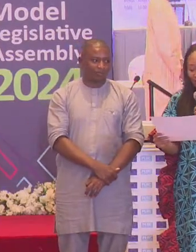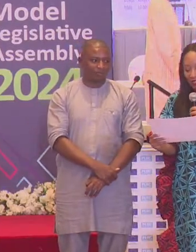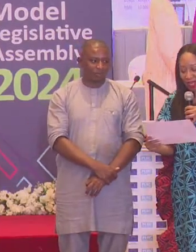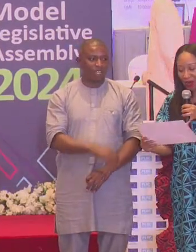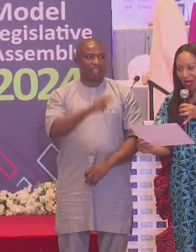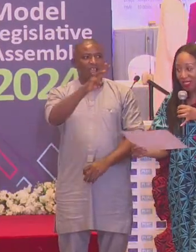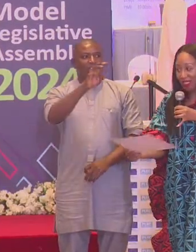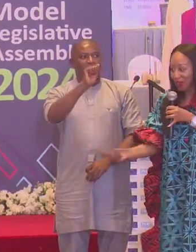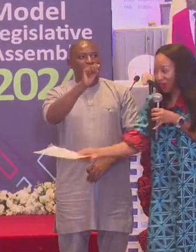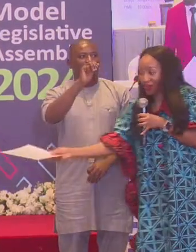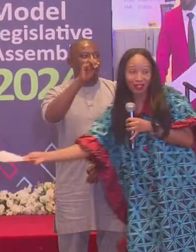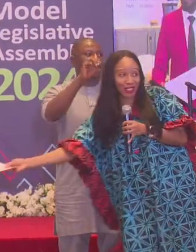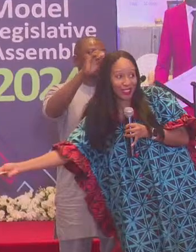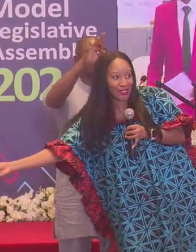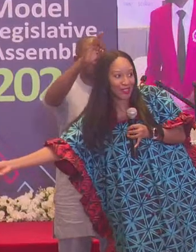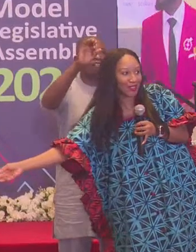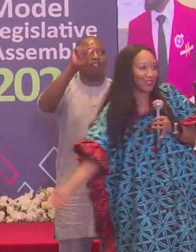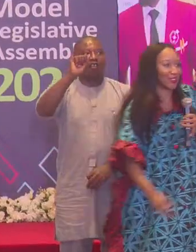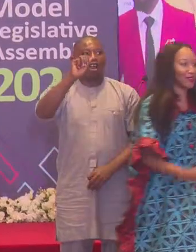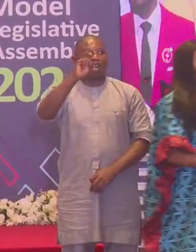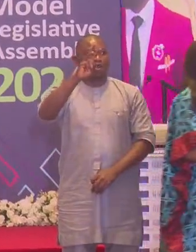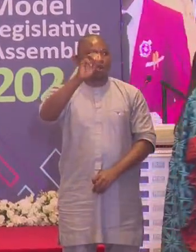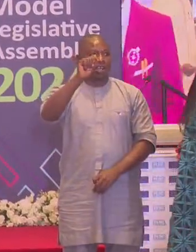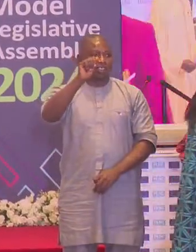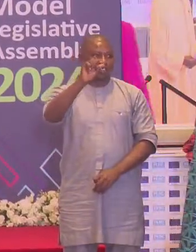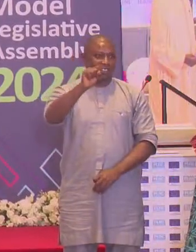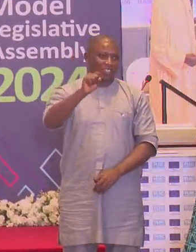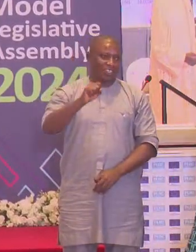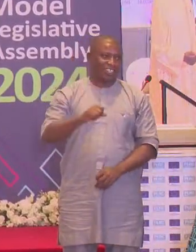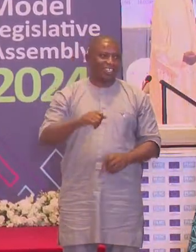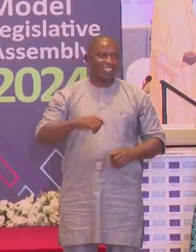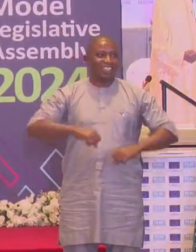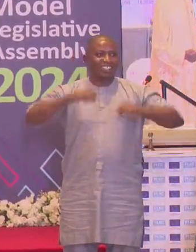Fawaz Nayawa Ali, Oyo State.